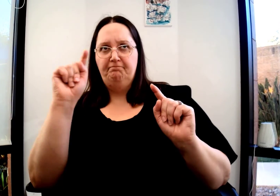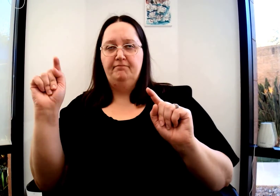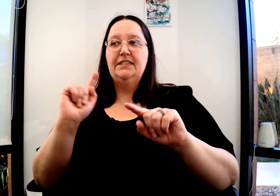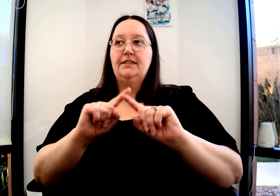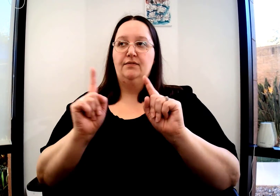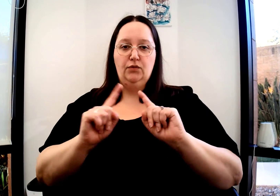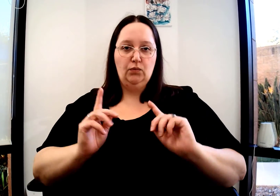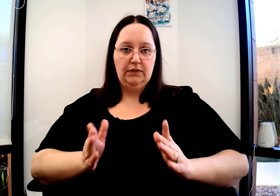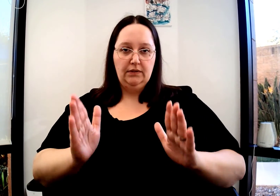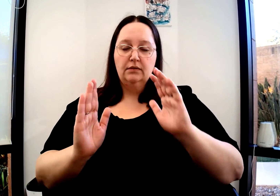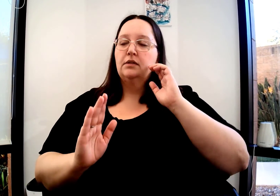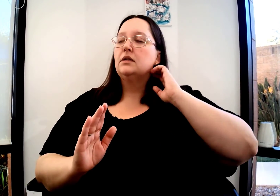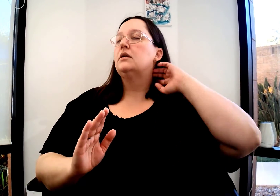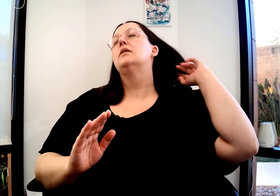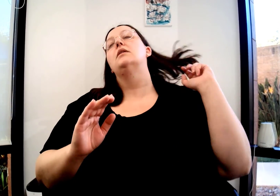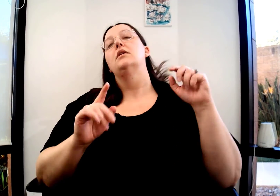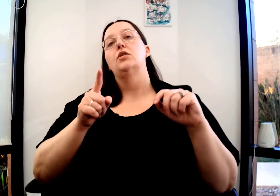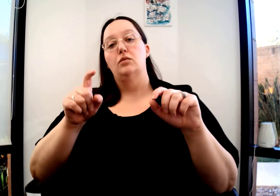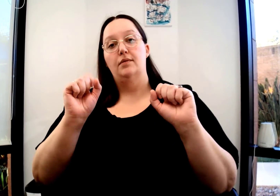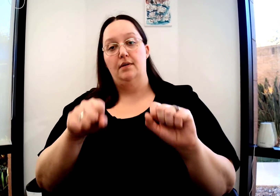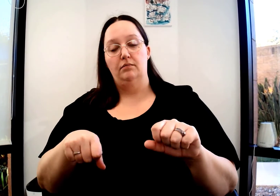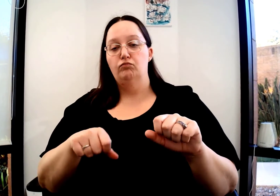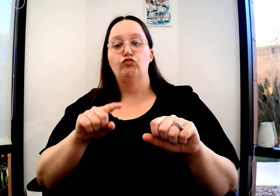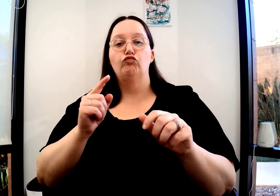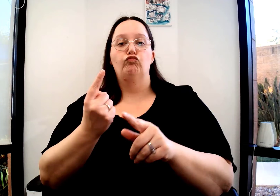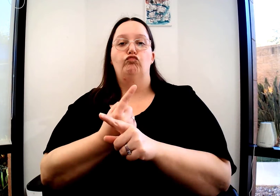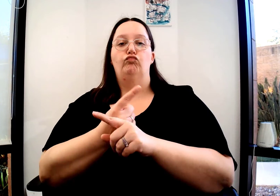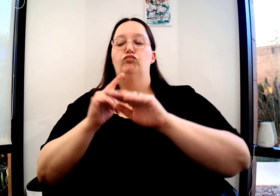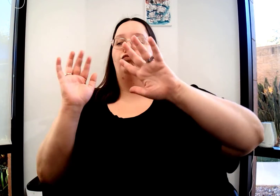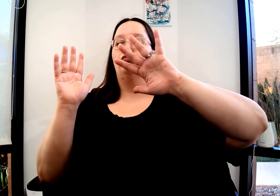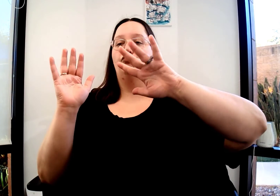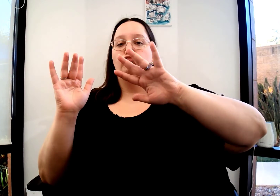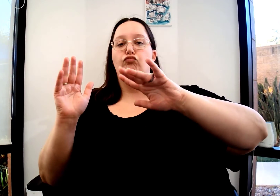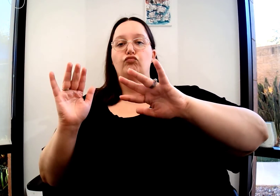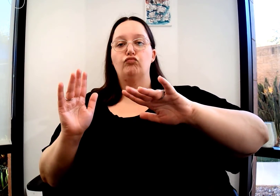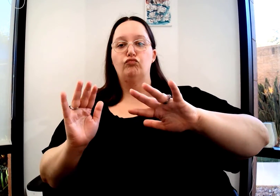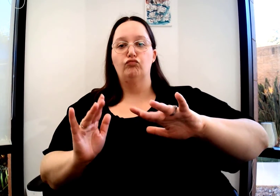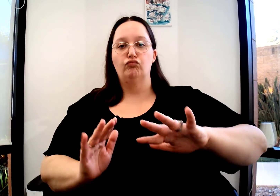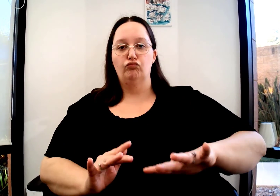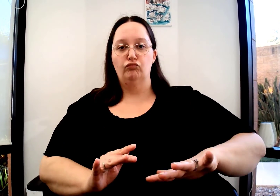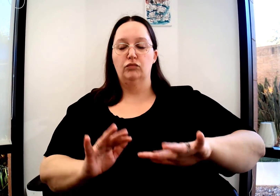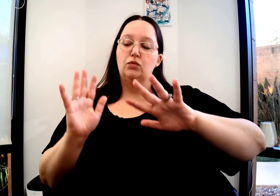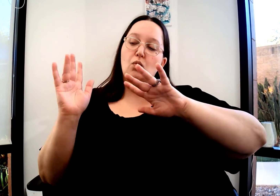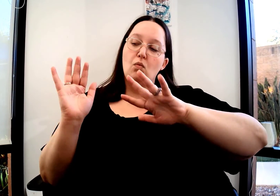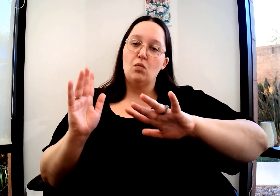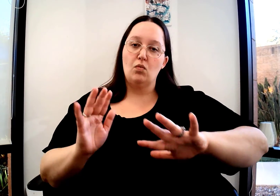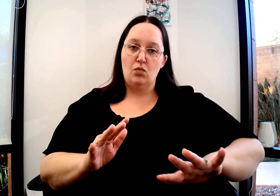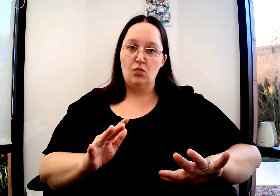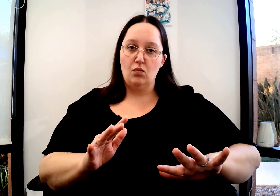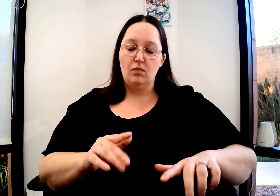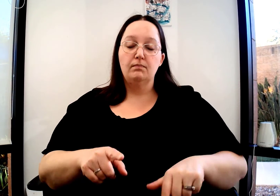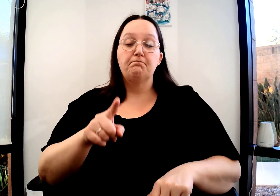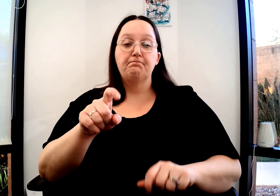You can do this, I've seen it different ways, but I'll show you 3. You can sign it with just wiggling 5s down.